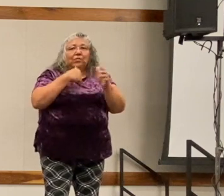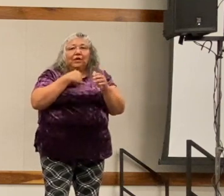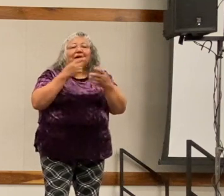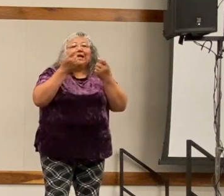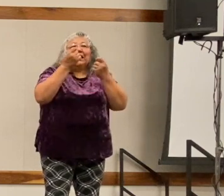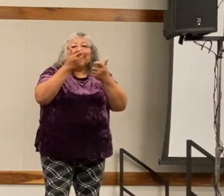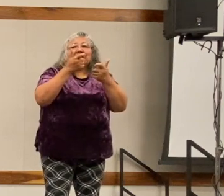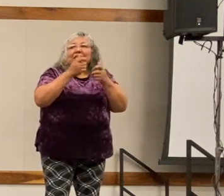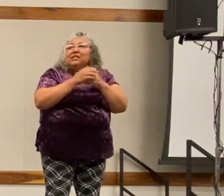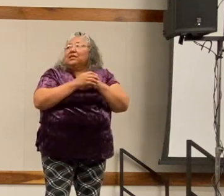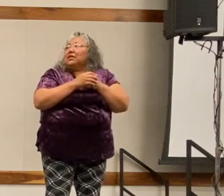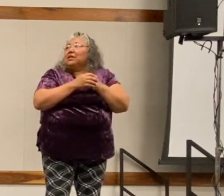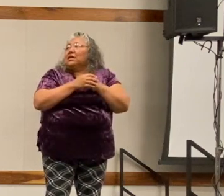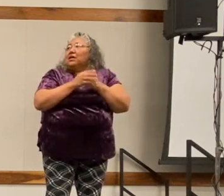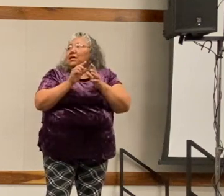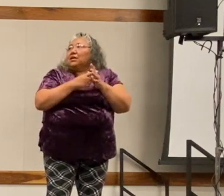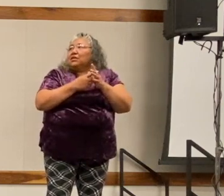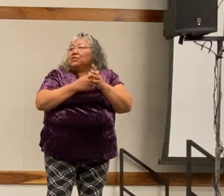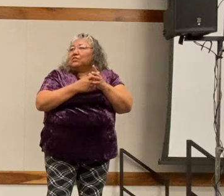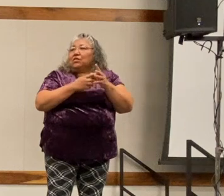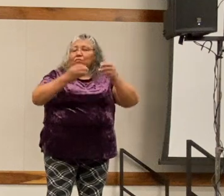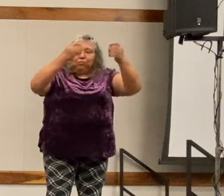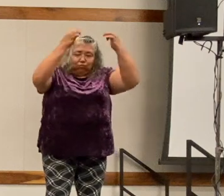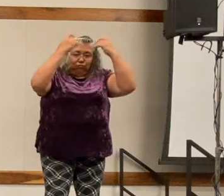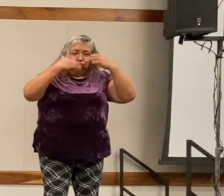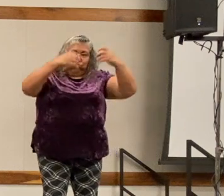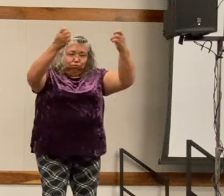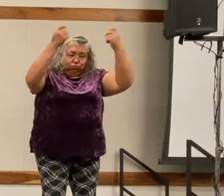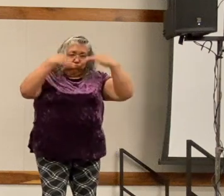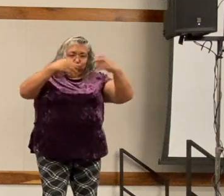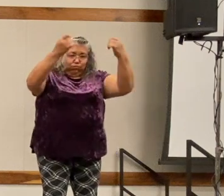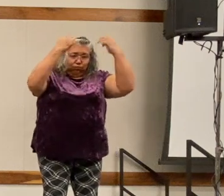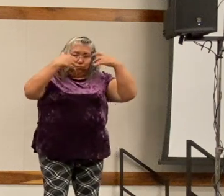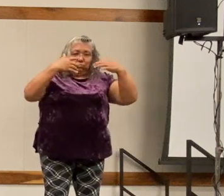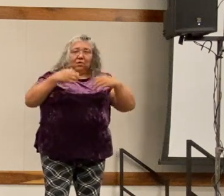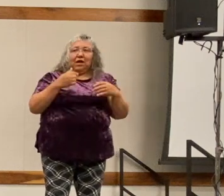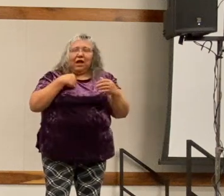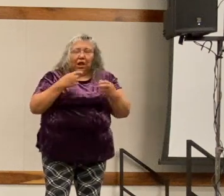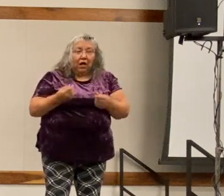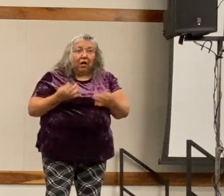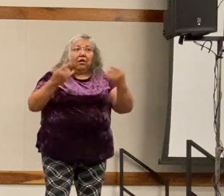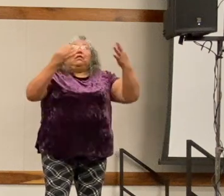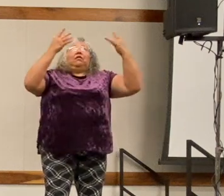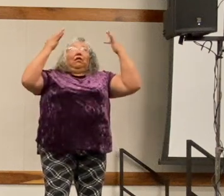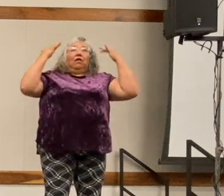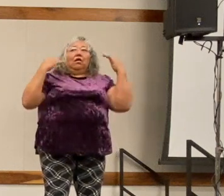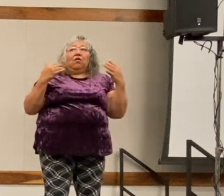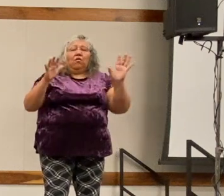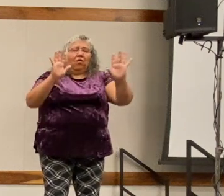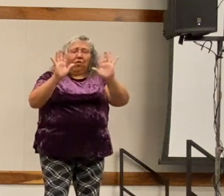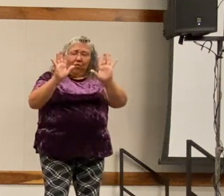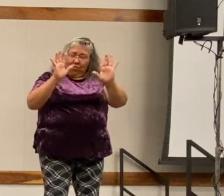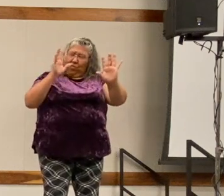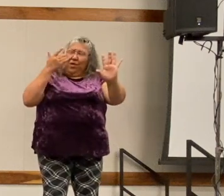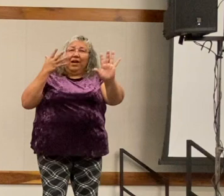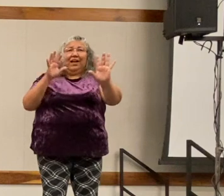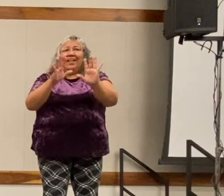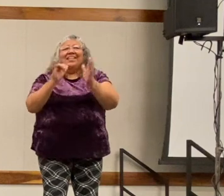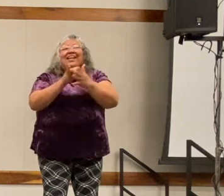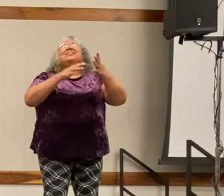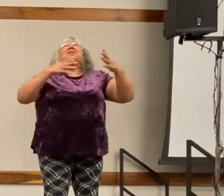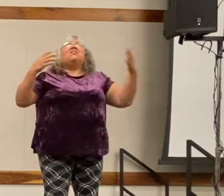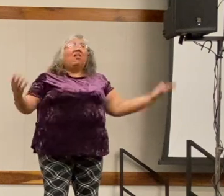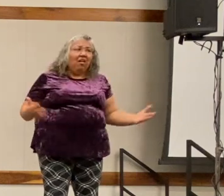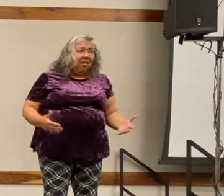instantly, I mean, he started downloading, and I became overwhelmed and I started weeping. I said, whoa, that's a